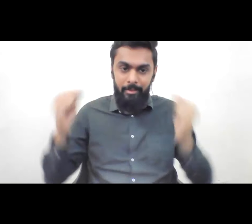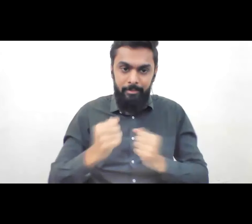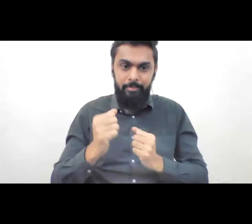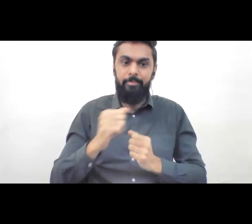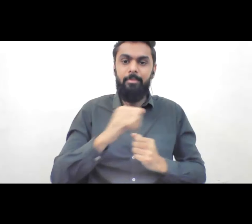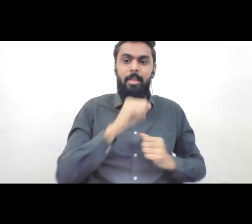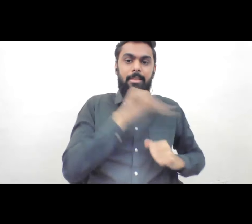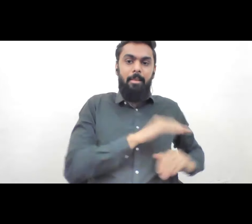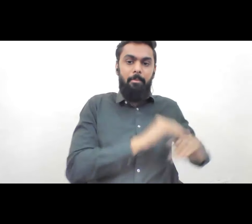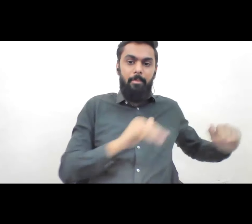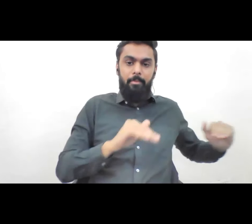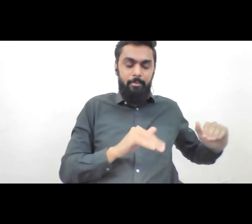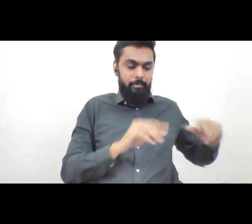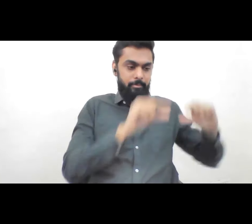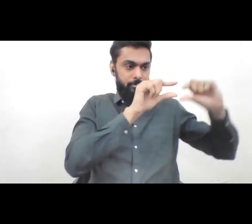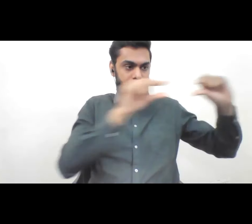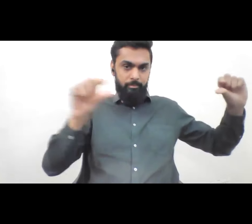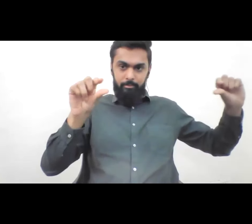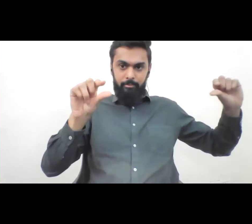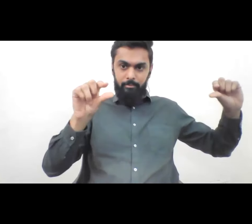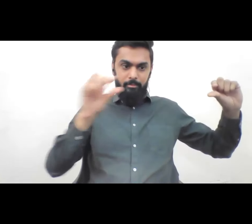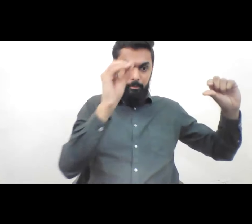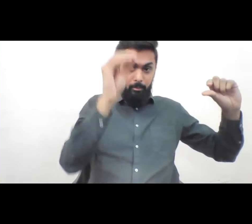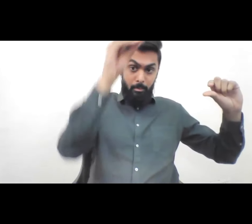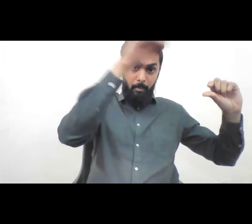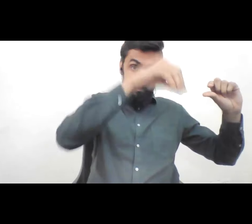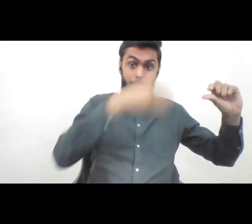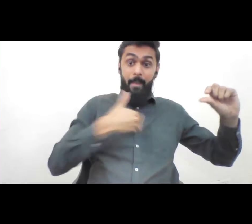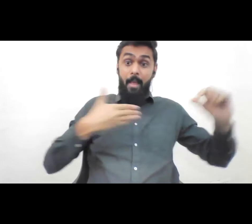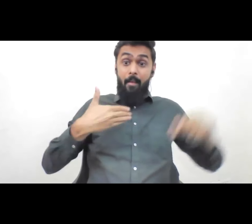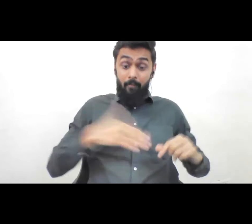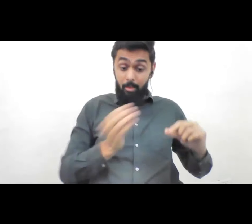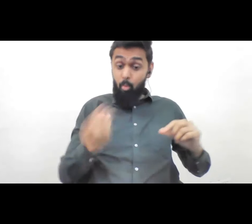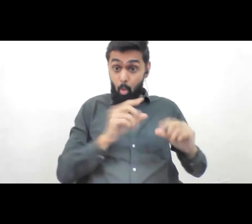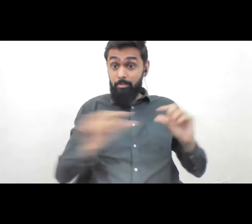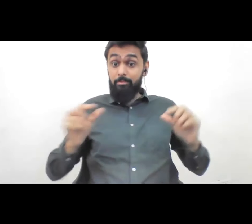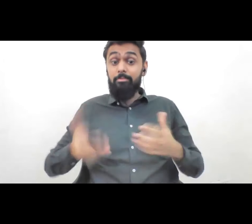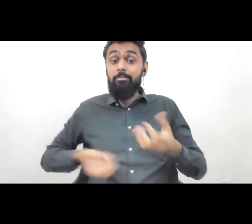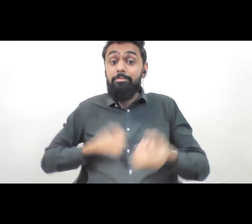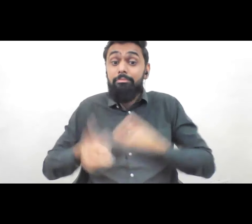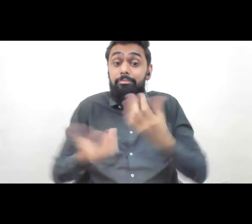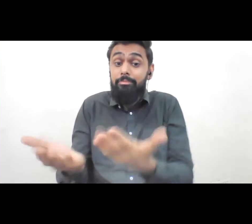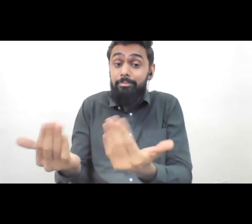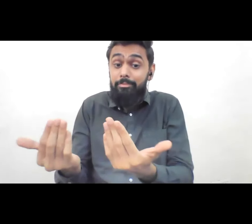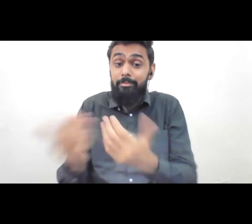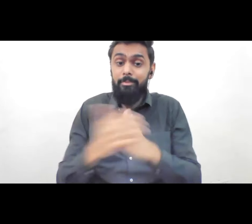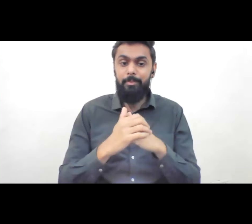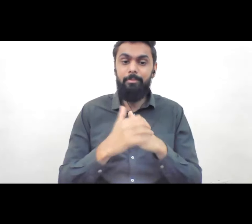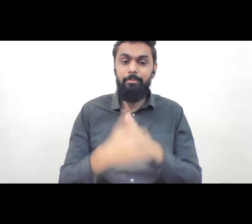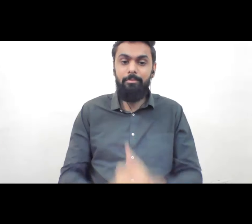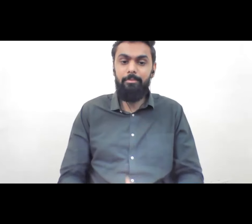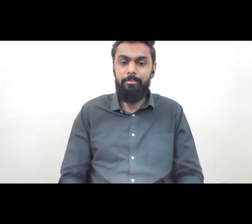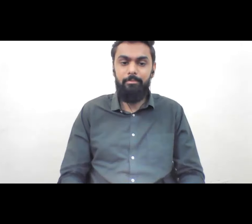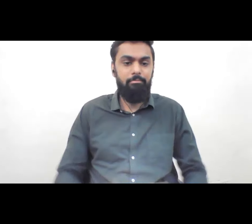use complete statements for I will. Sentence stems and things, yeah. Absolutely, you could use those as very